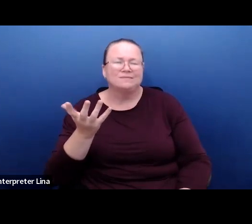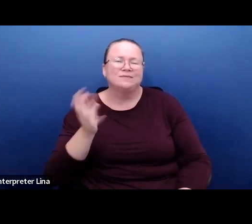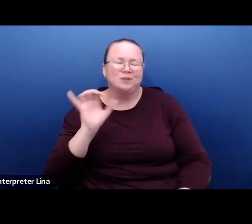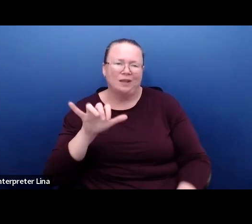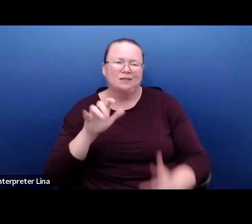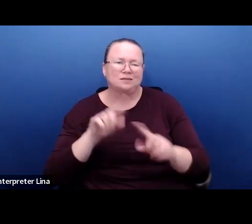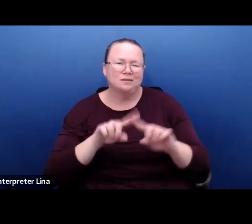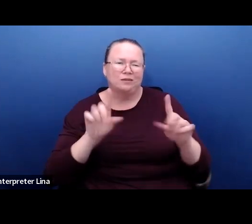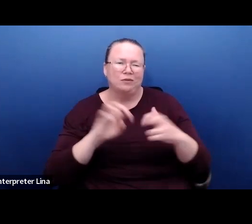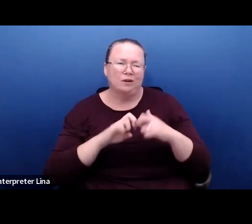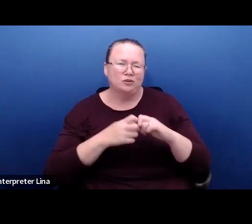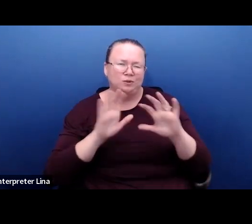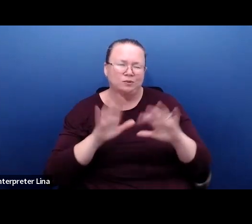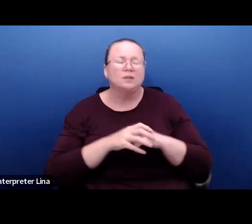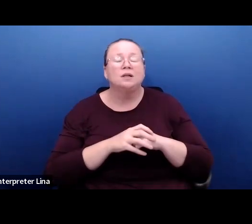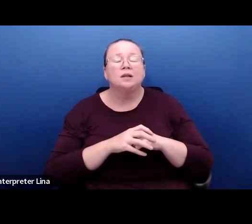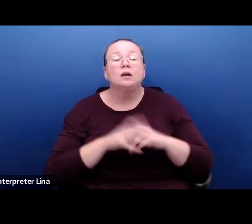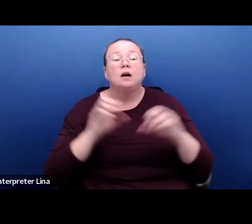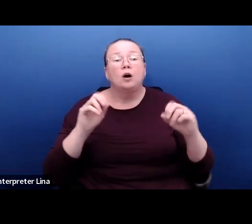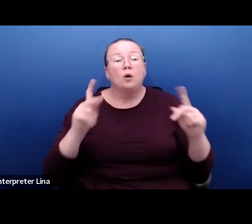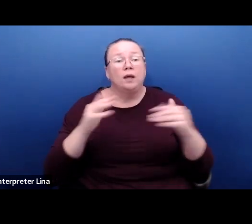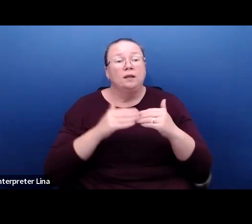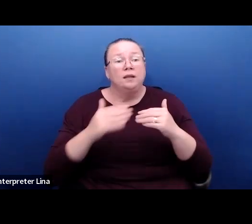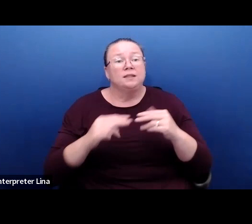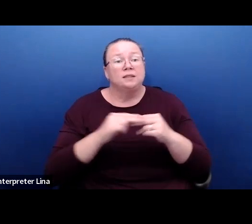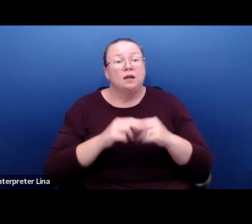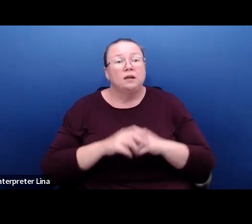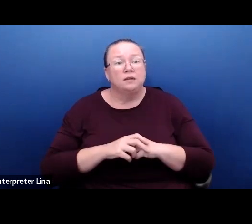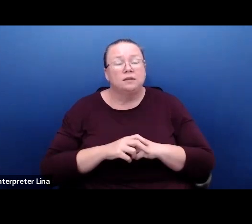issue. All right, let's go to the next slide.